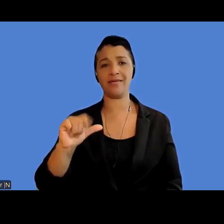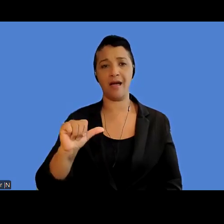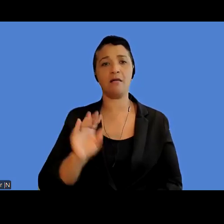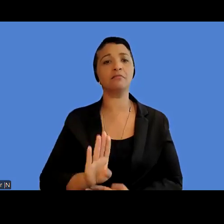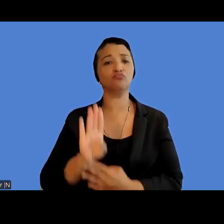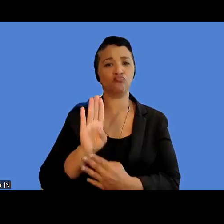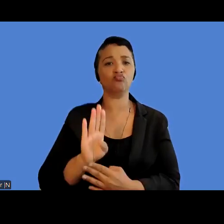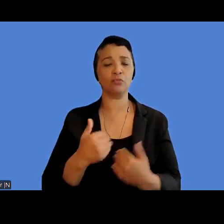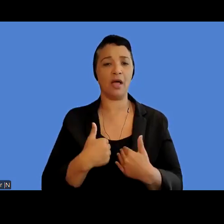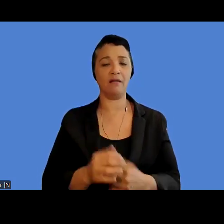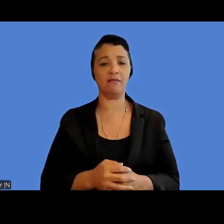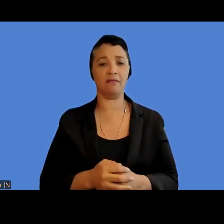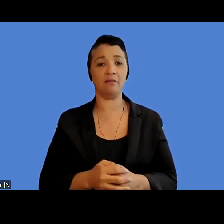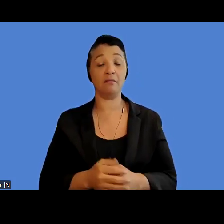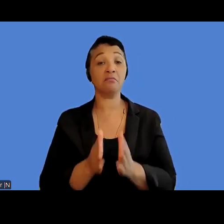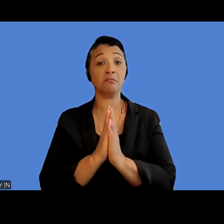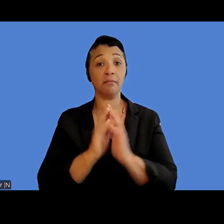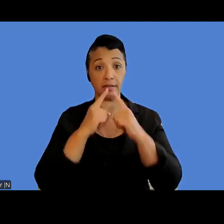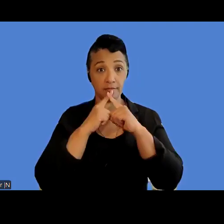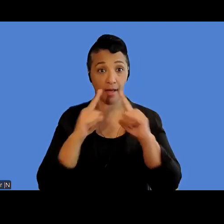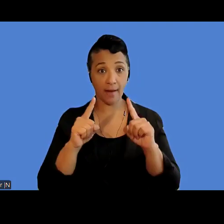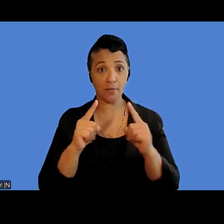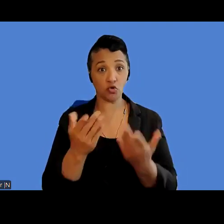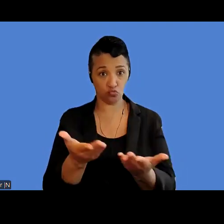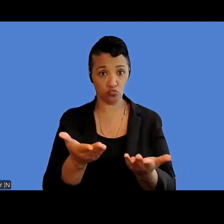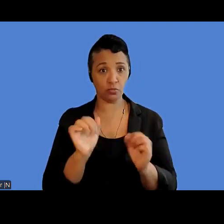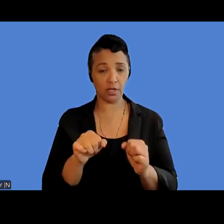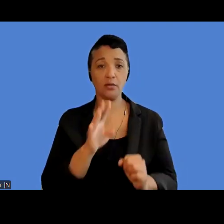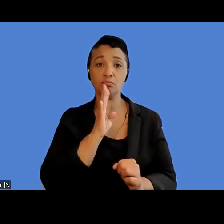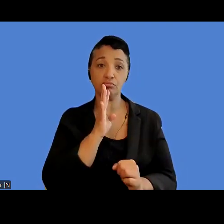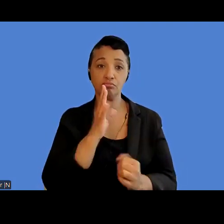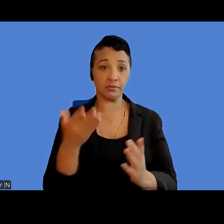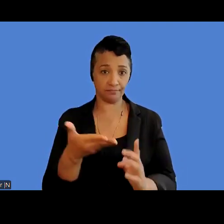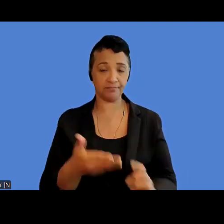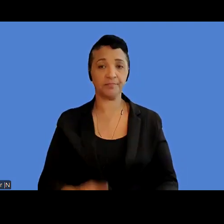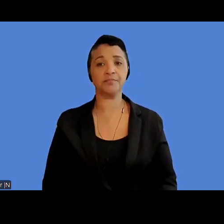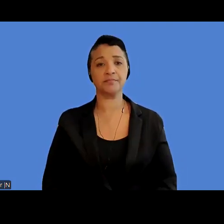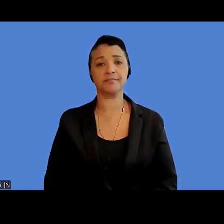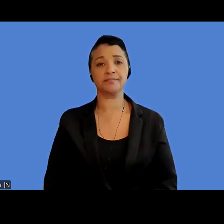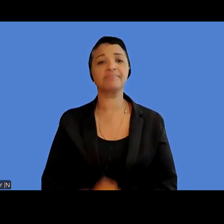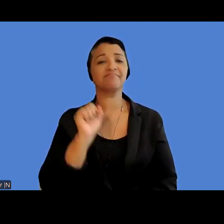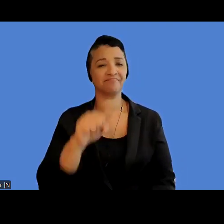I've asked them to unmute themselves if they want to take the floor. Yes, please,